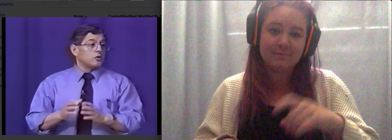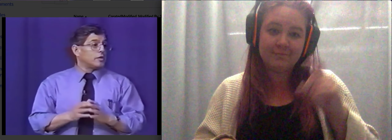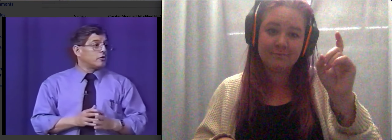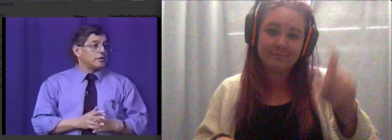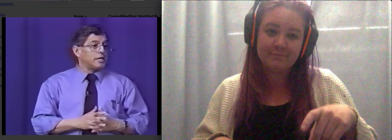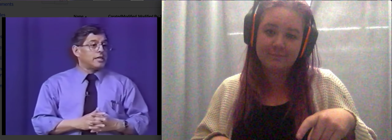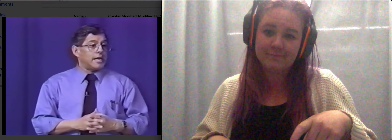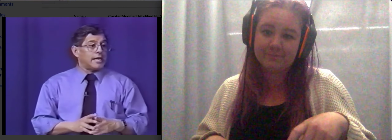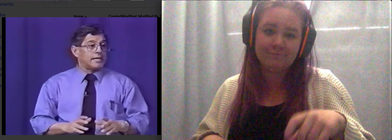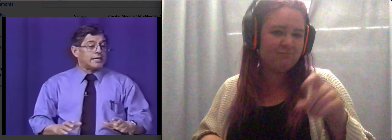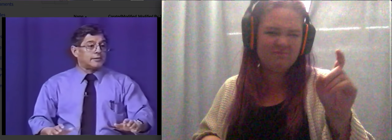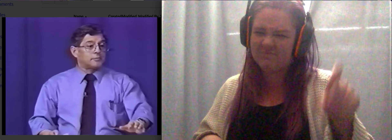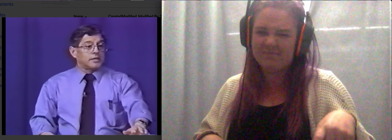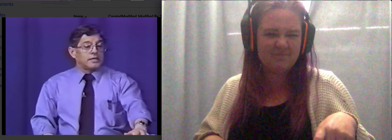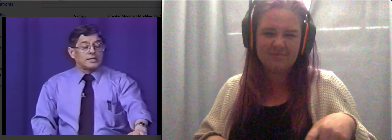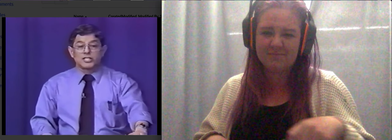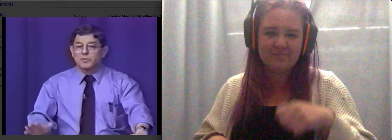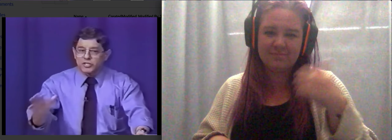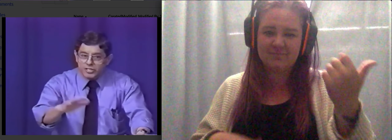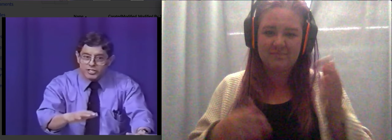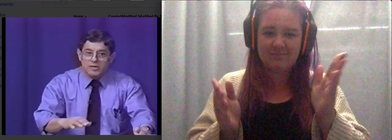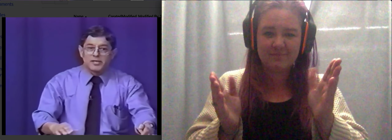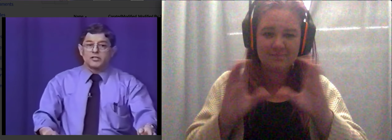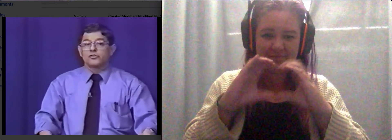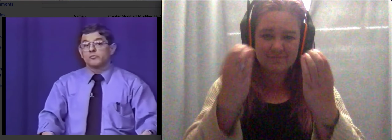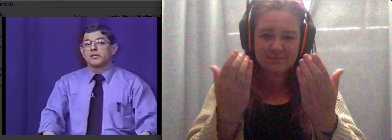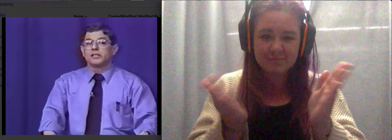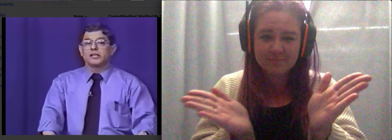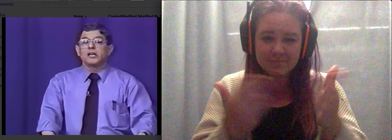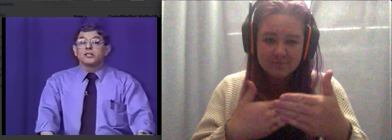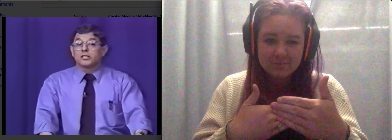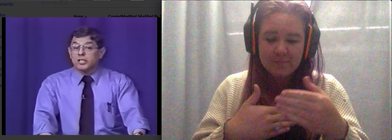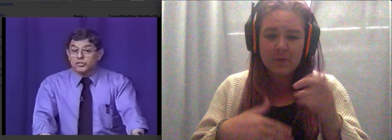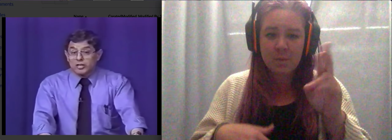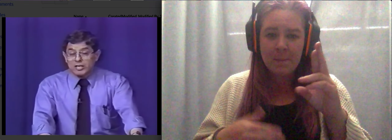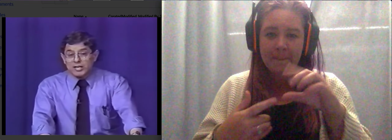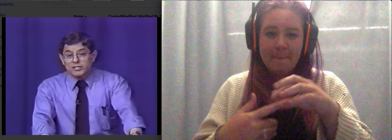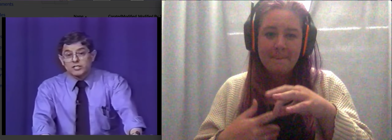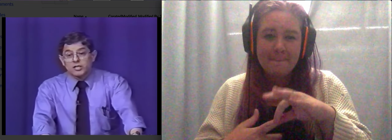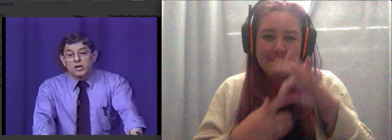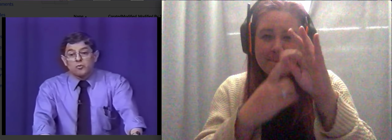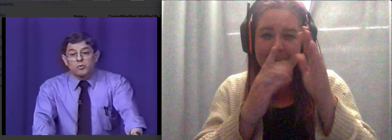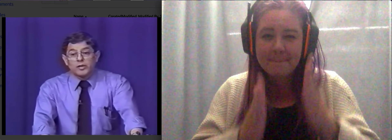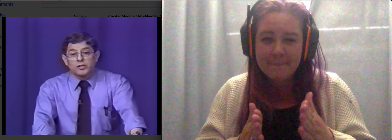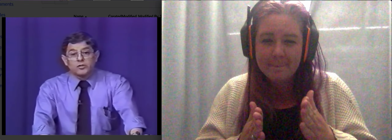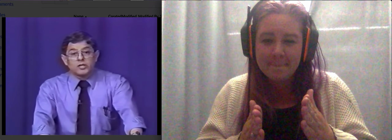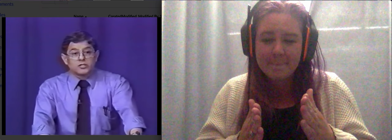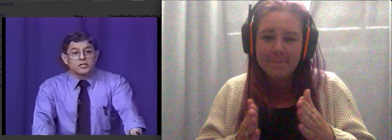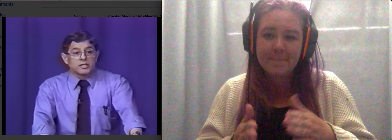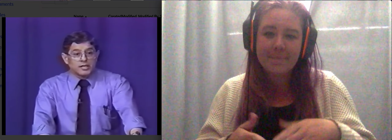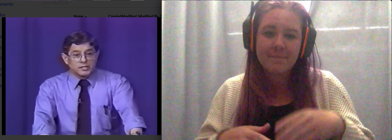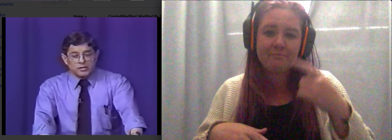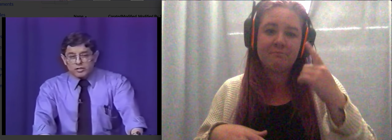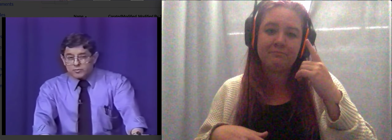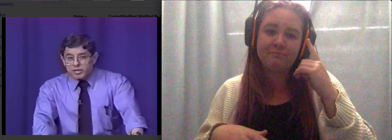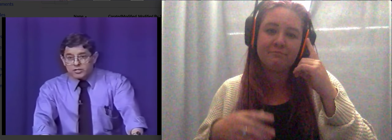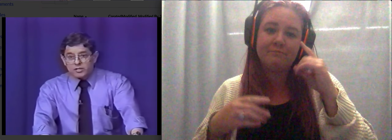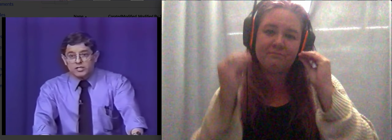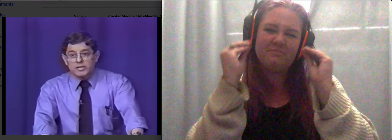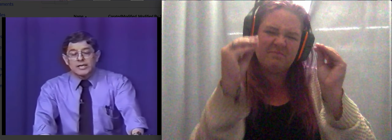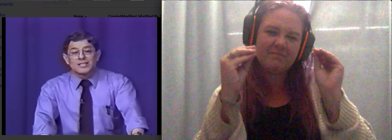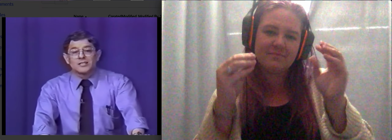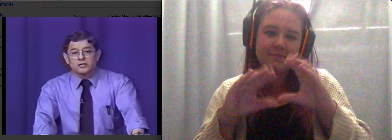need a specialist coming into the building to teach our classes. What we can do as good content area specialists